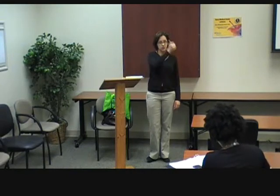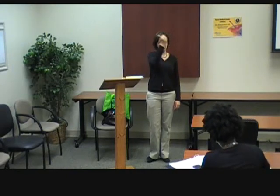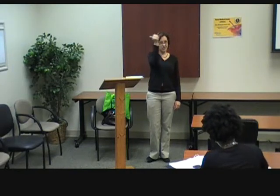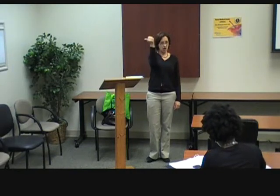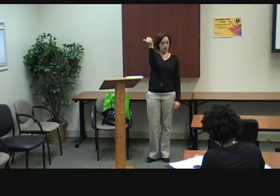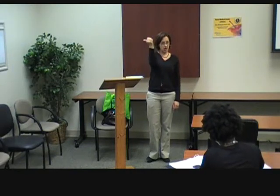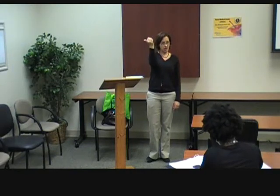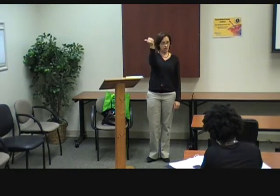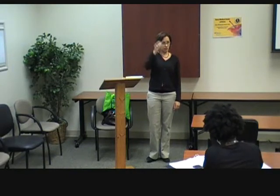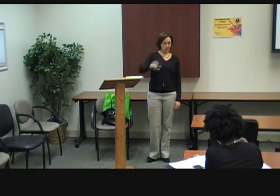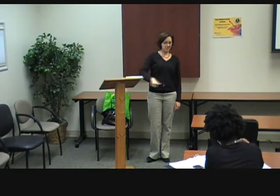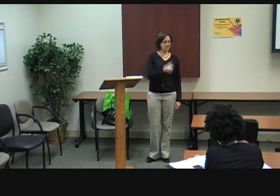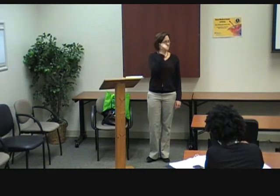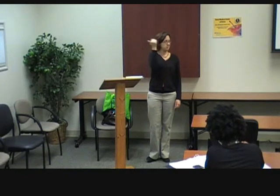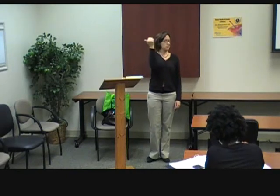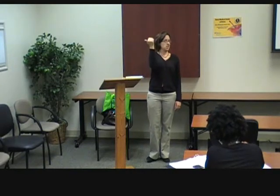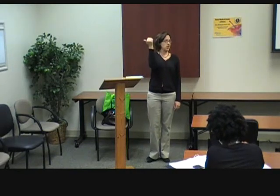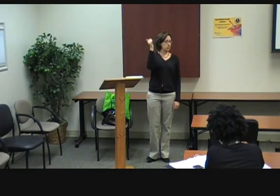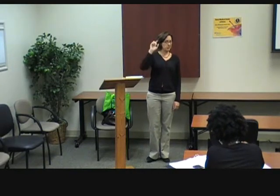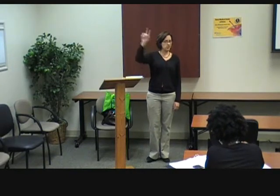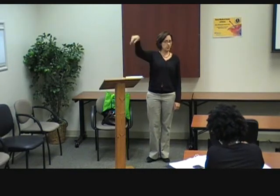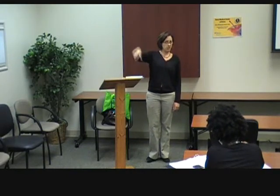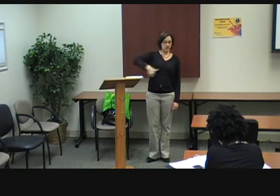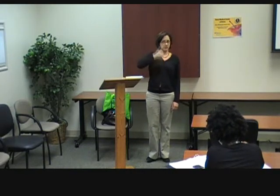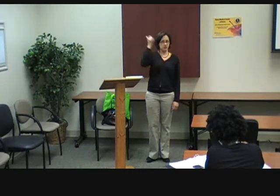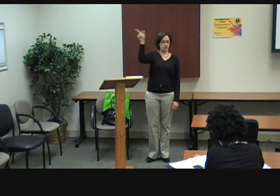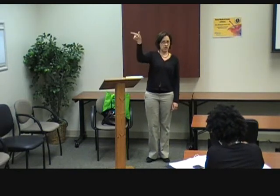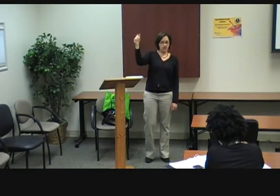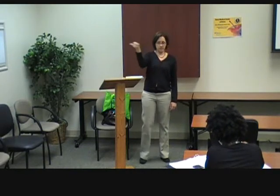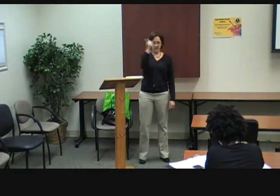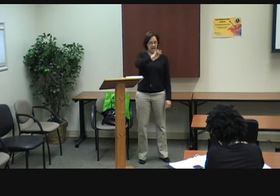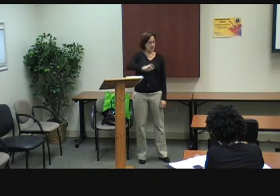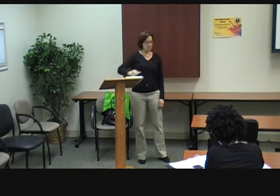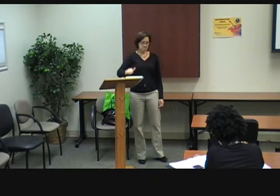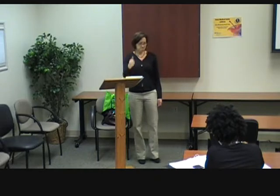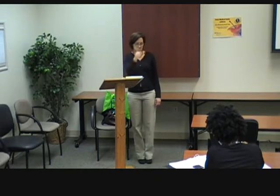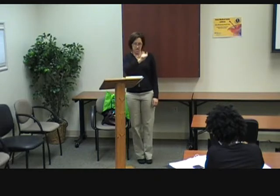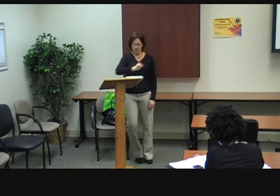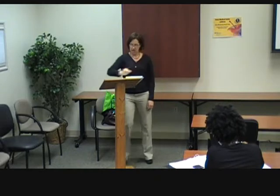would be up. The other one over there. The any. And